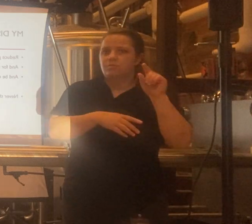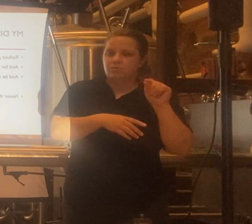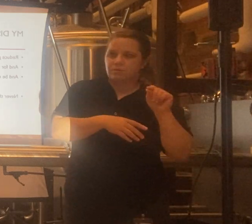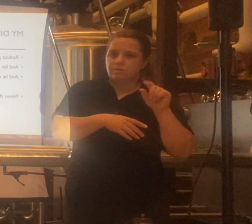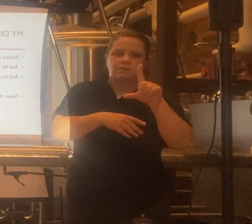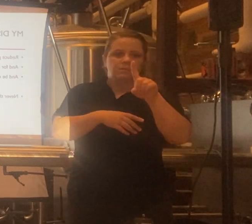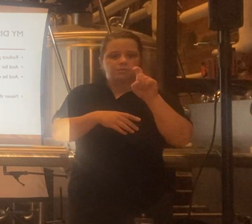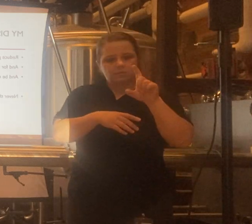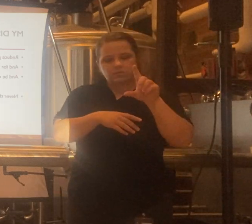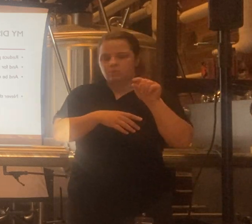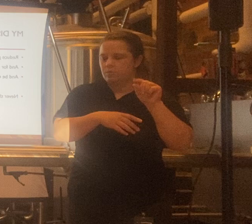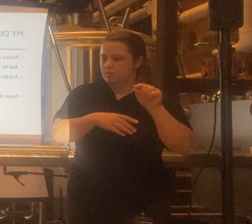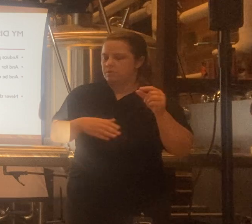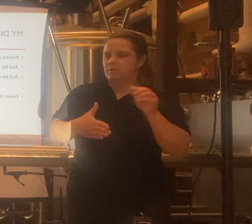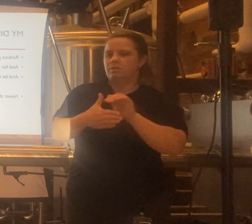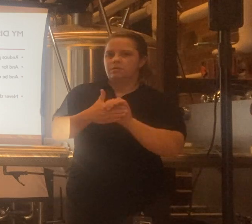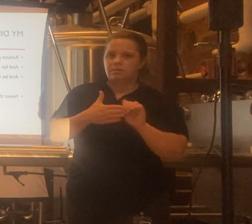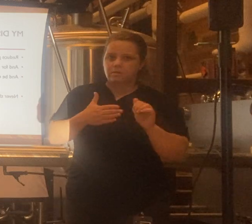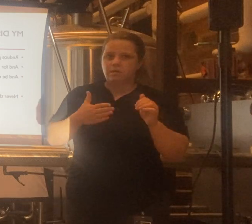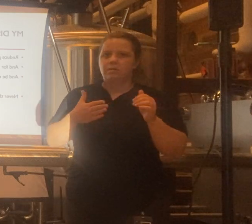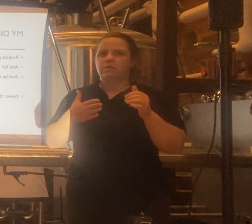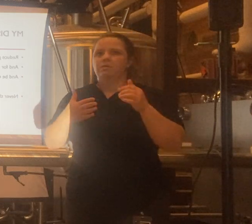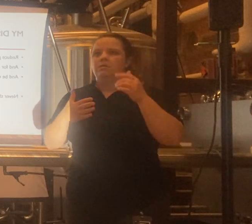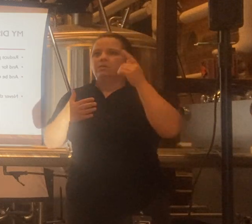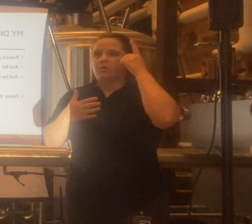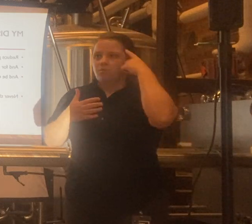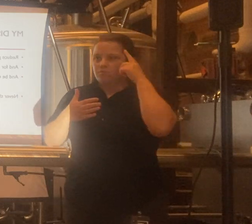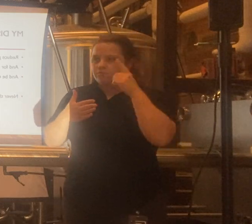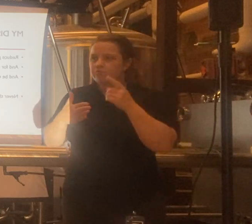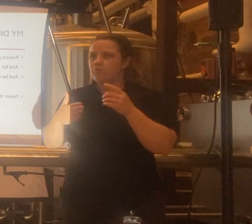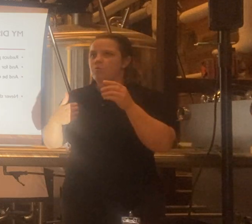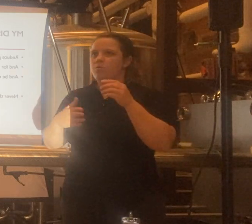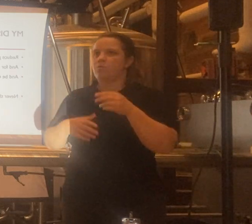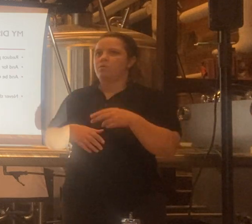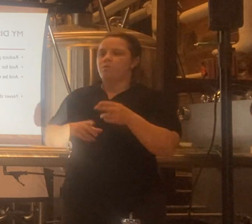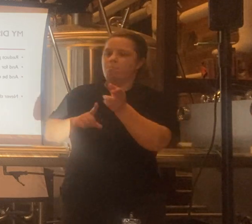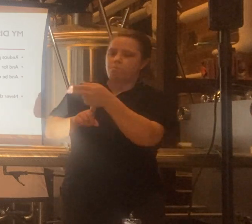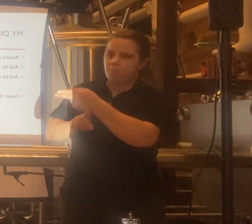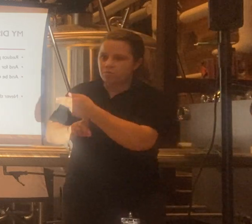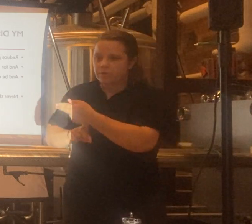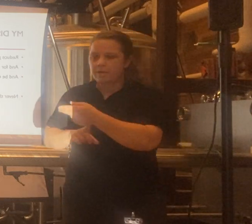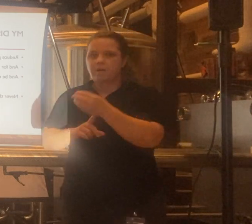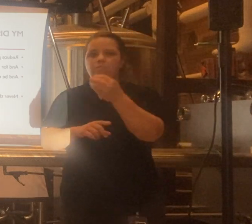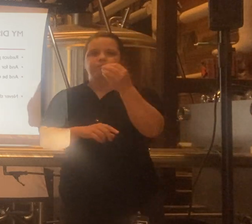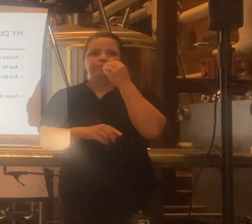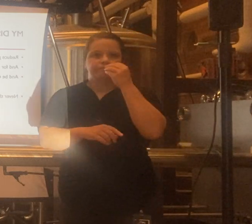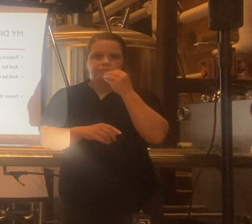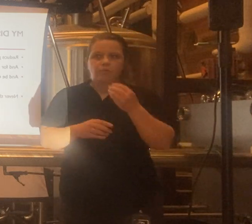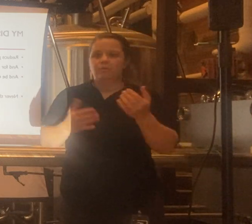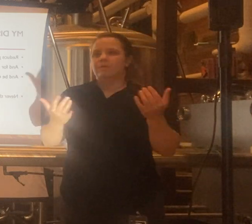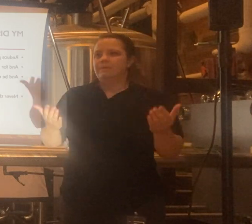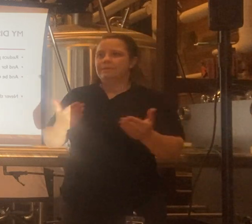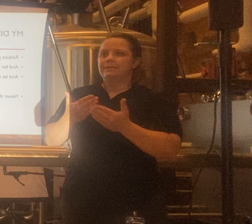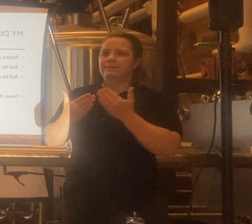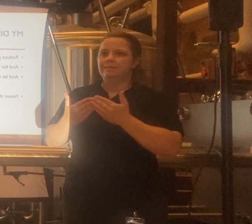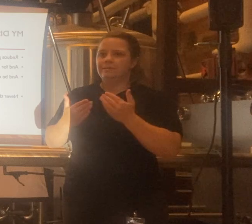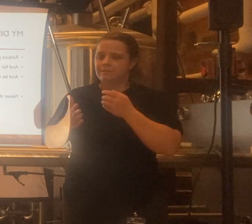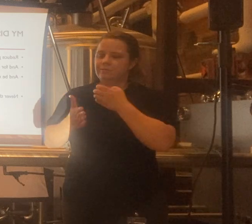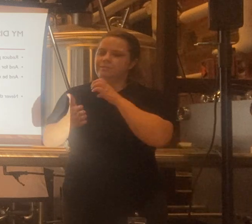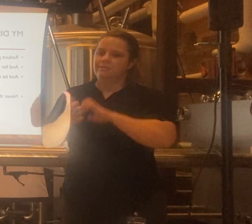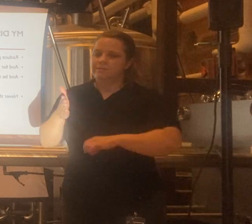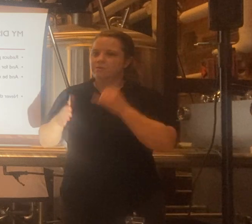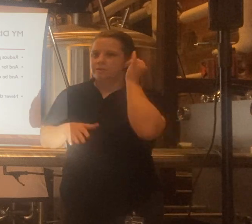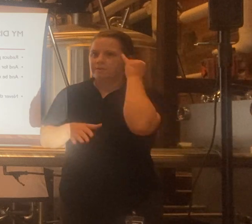anyway, the point is reduce grid use, have a place to stay, right? Also, when I travel, my wife and I travel, we can put the cooler in